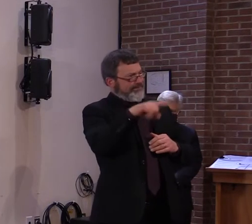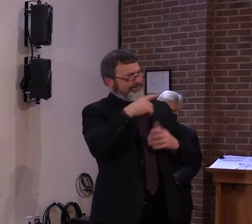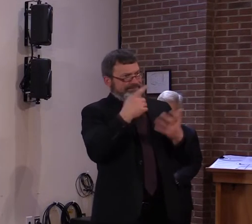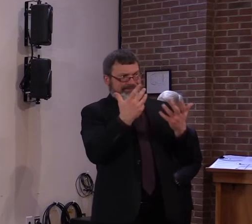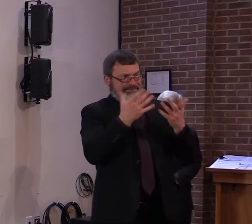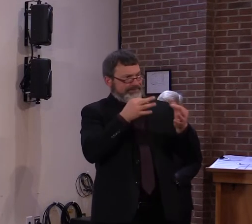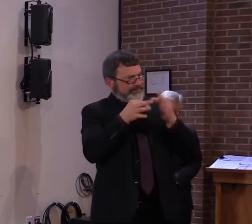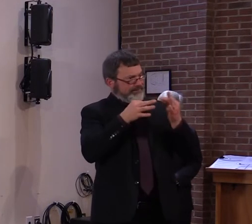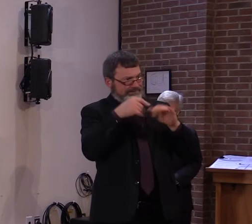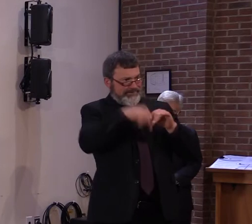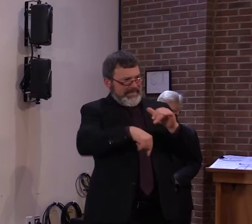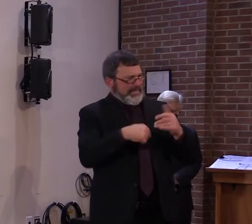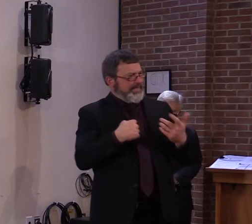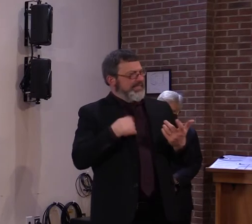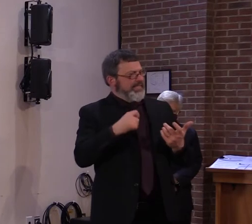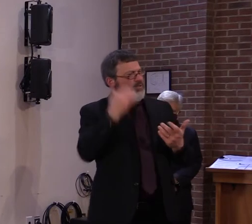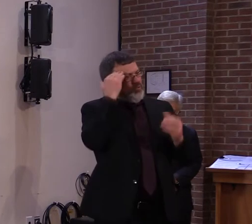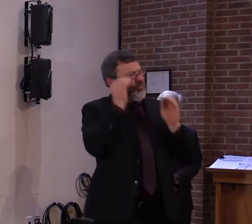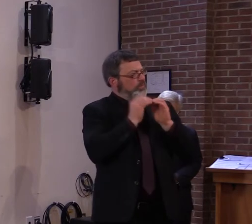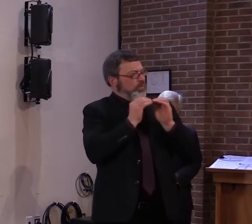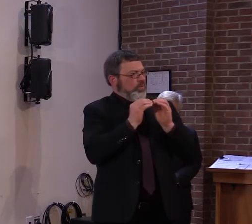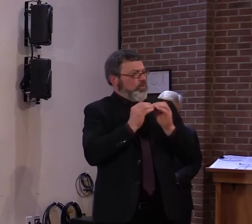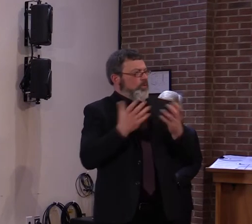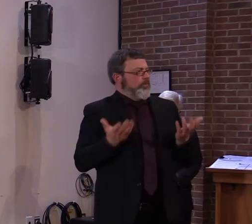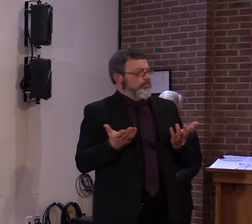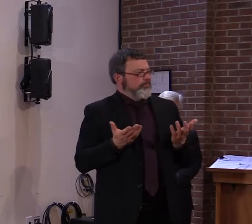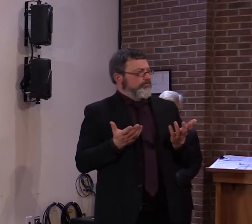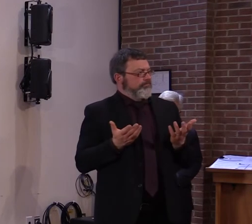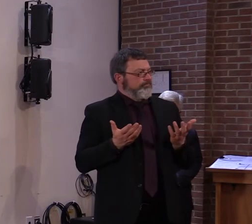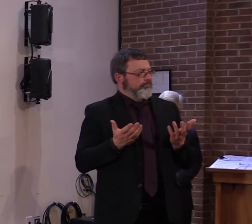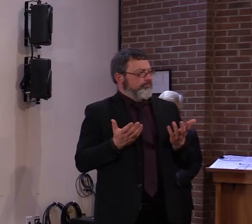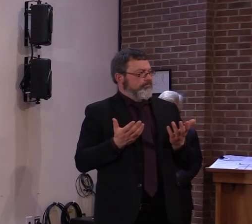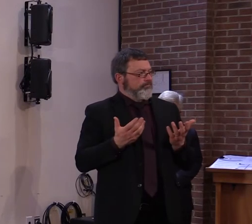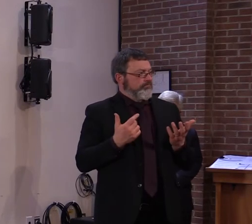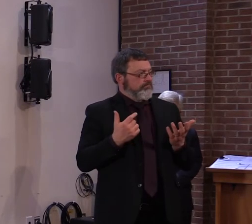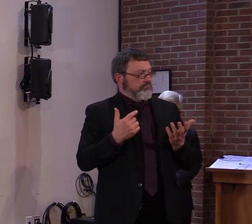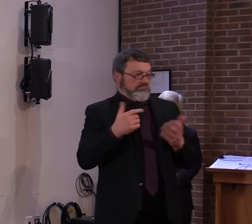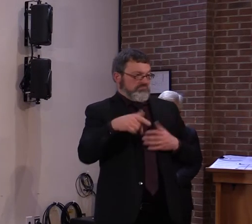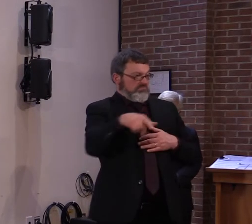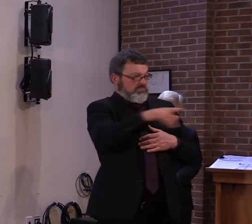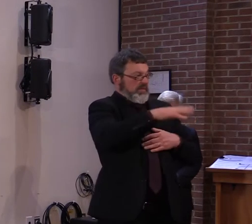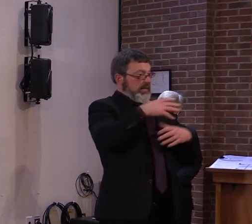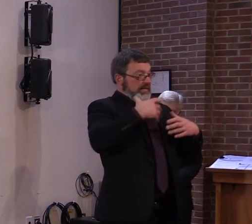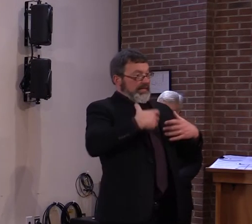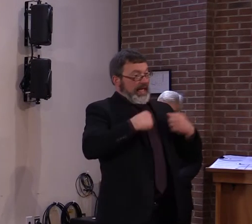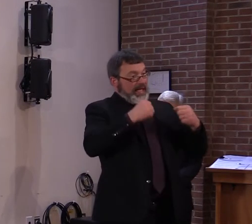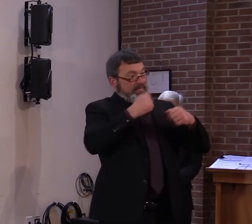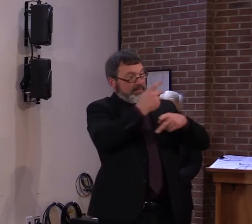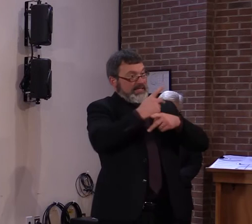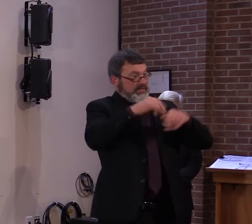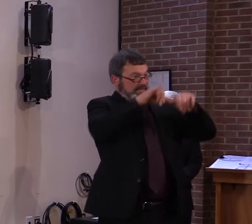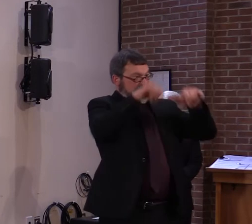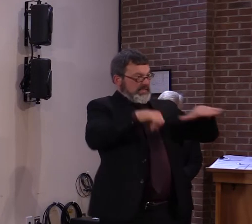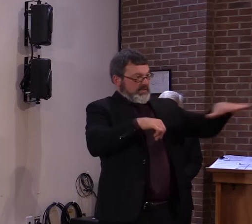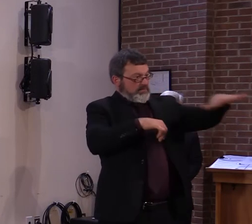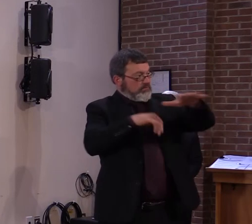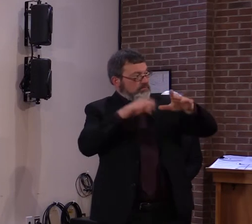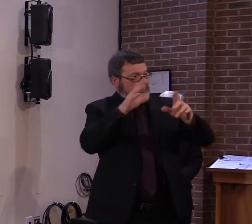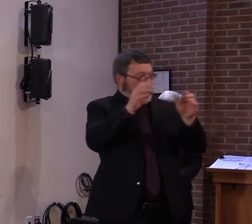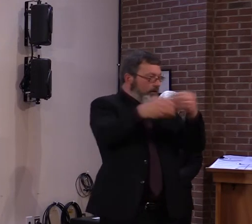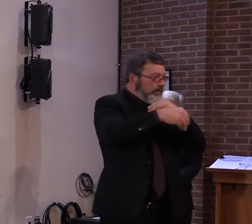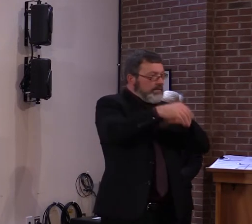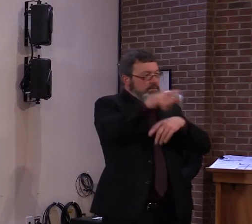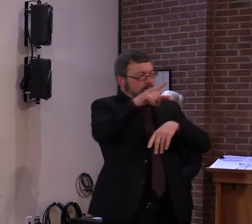been doing all along since we reopened the healthcare sector a number of months ago. And we would hope that what